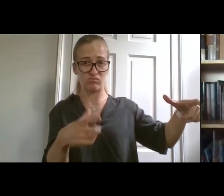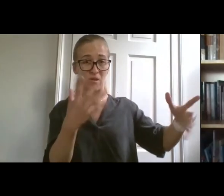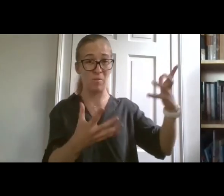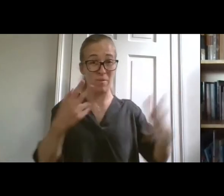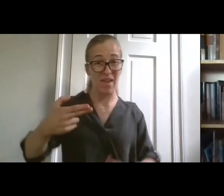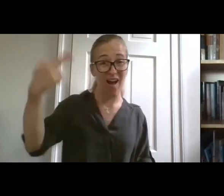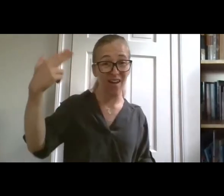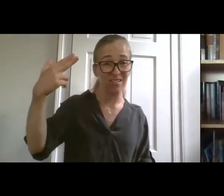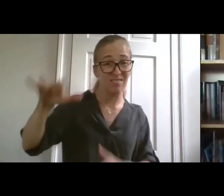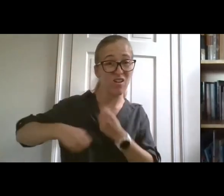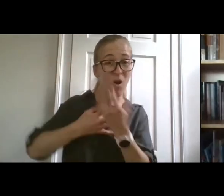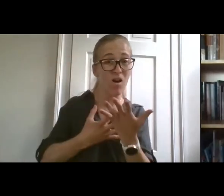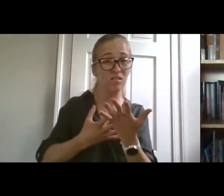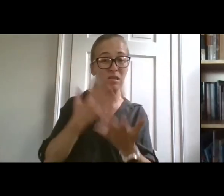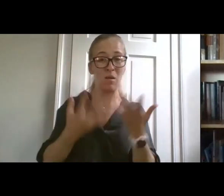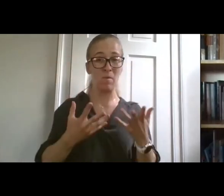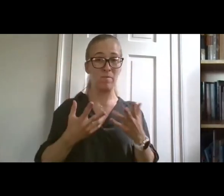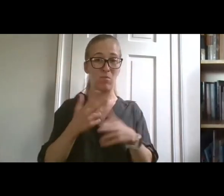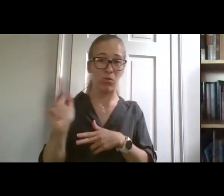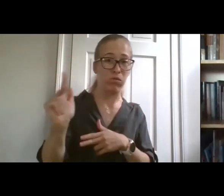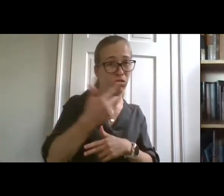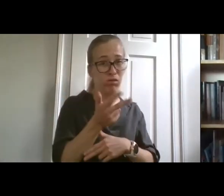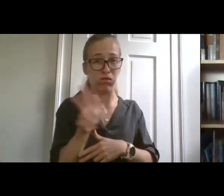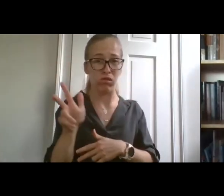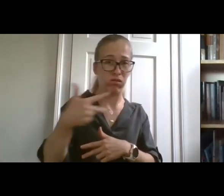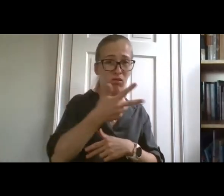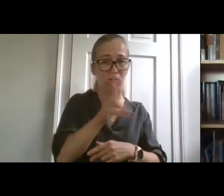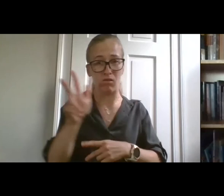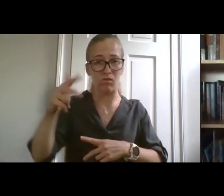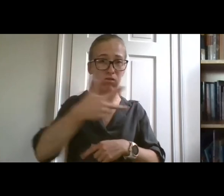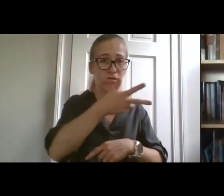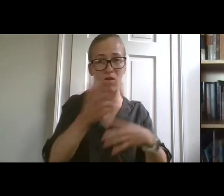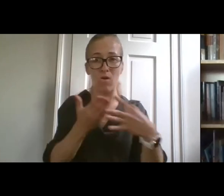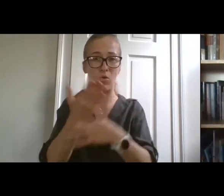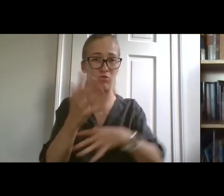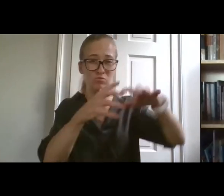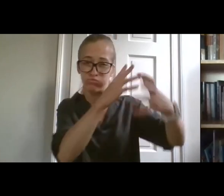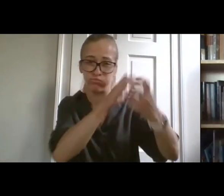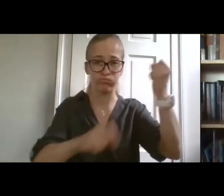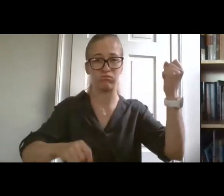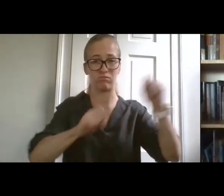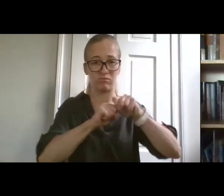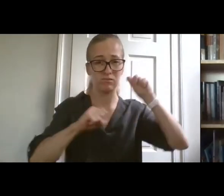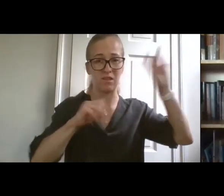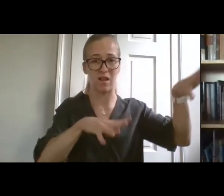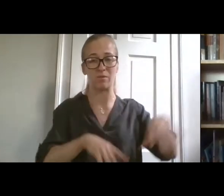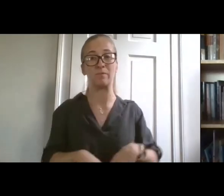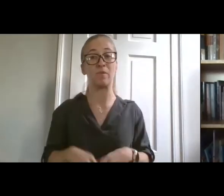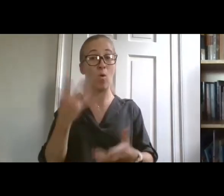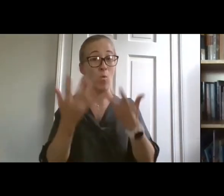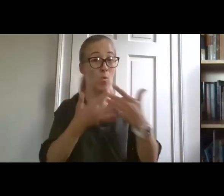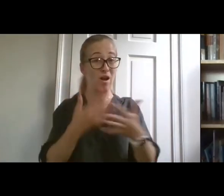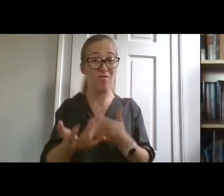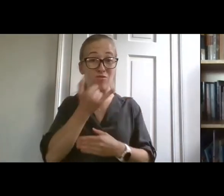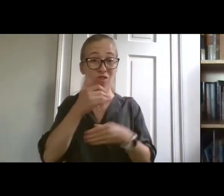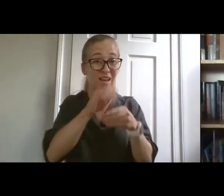altitude was the cause. Maybe all the sharp zigzags of mining roads cutting through the stripped face of the Cordillera. Whatever had gone wrong in his